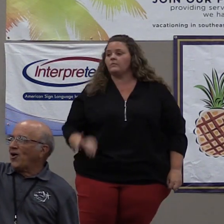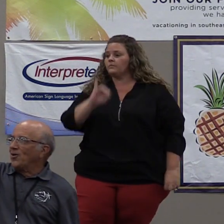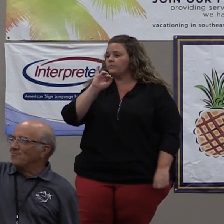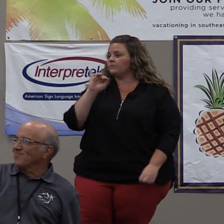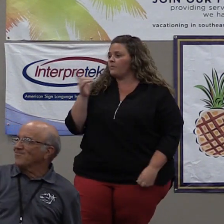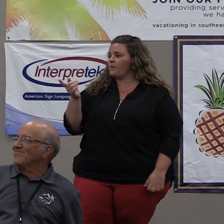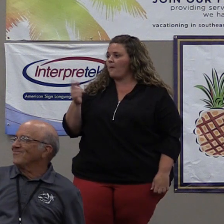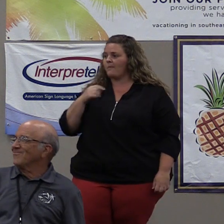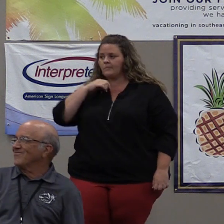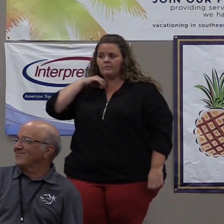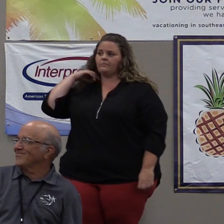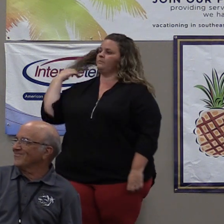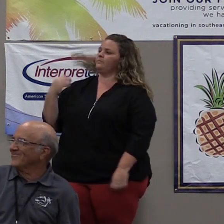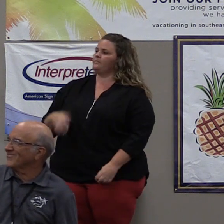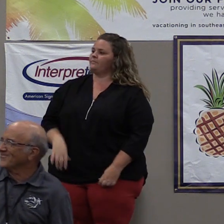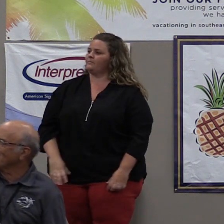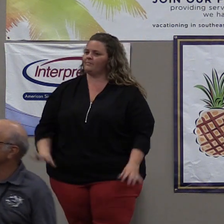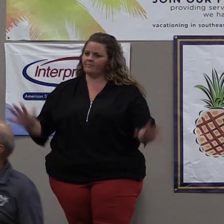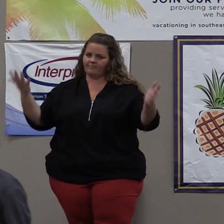John Bob.